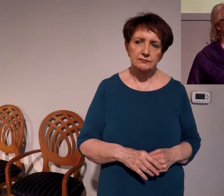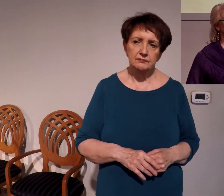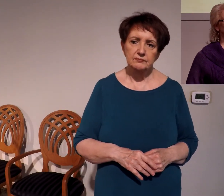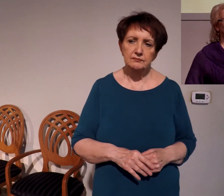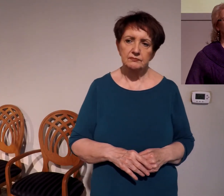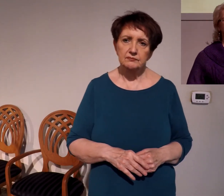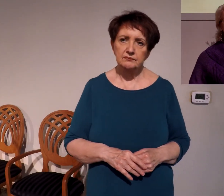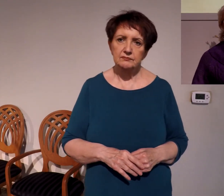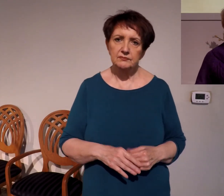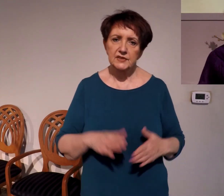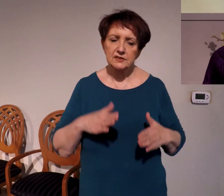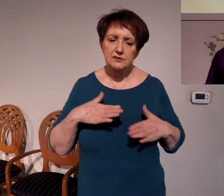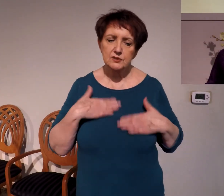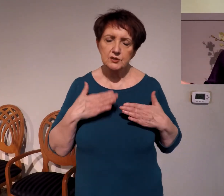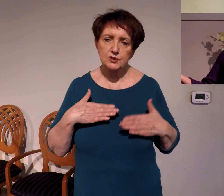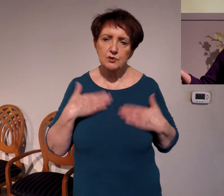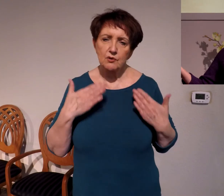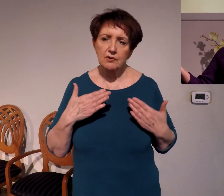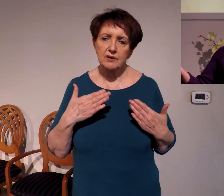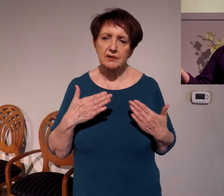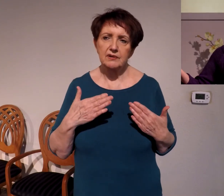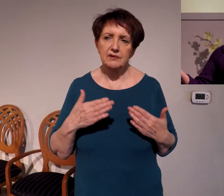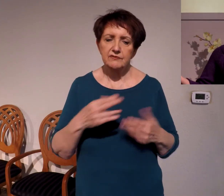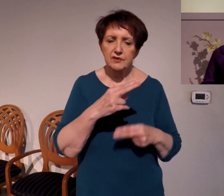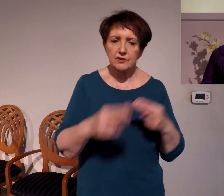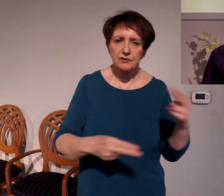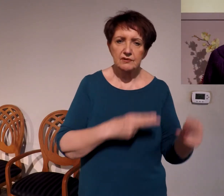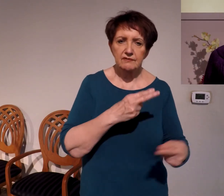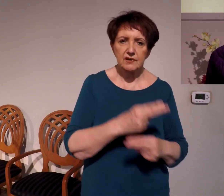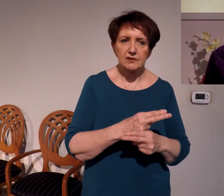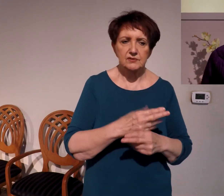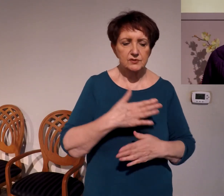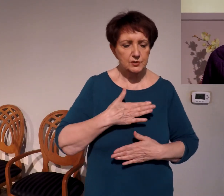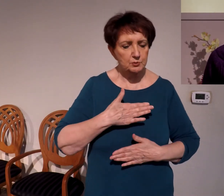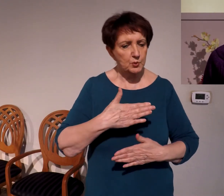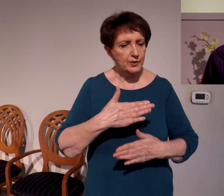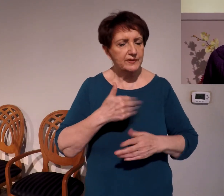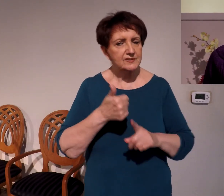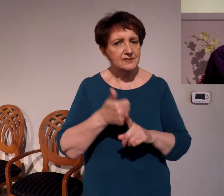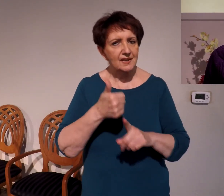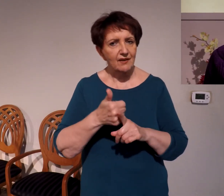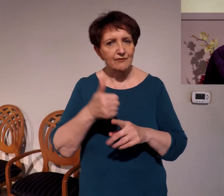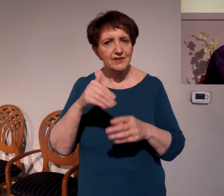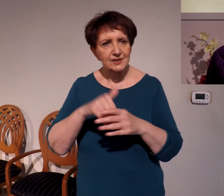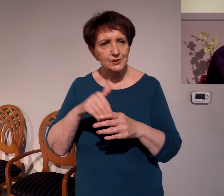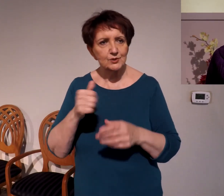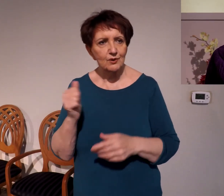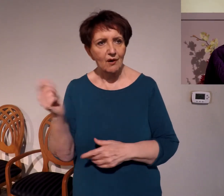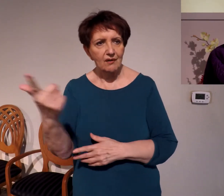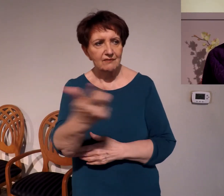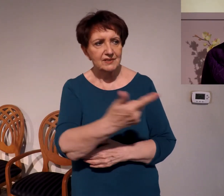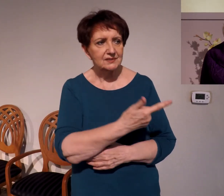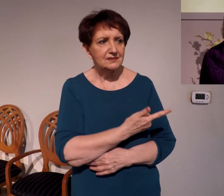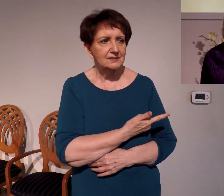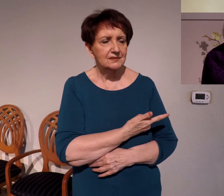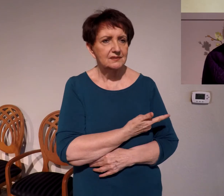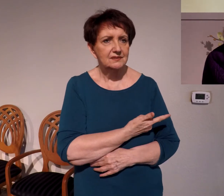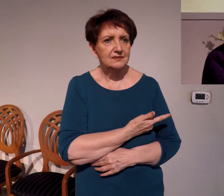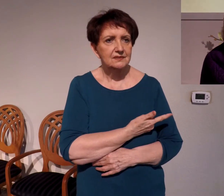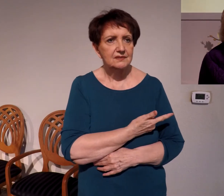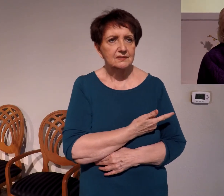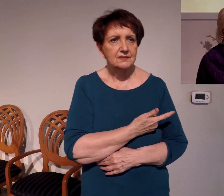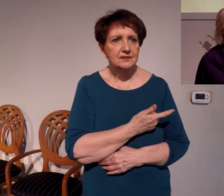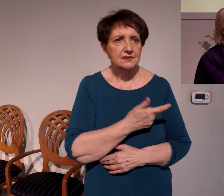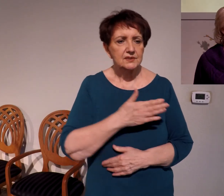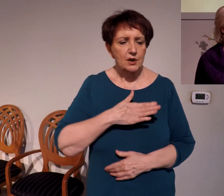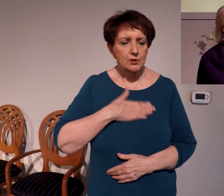And it is the joy and delight of the universe to breathe itself into us It is our joy